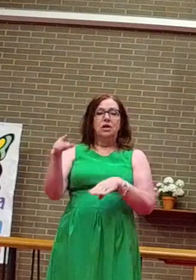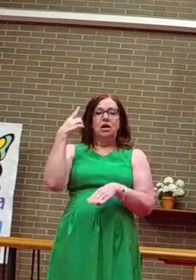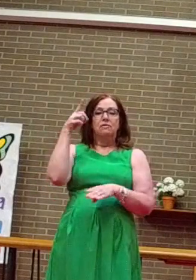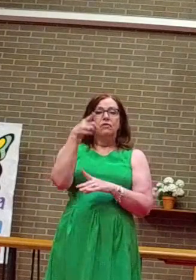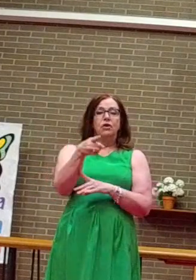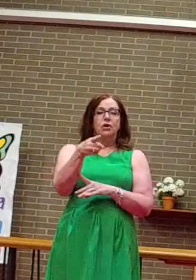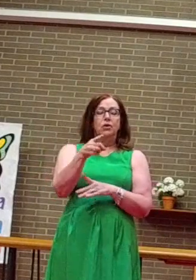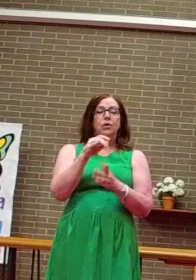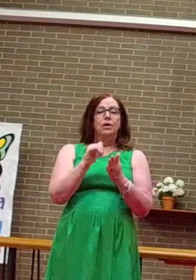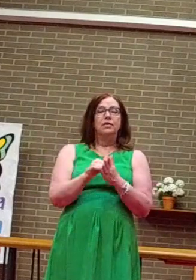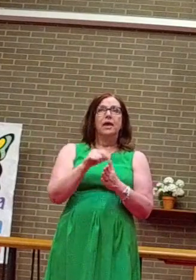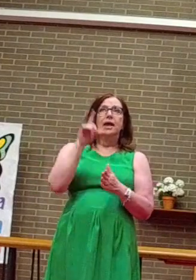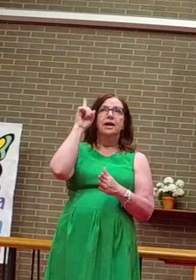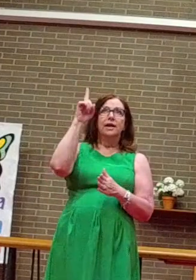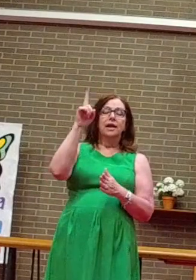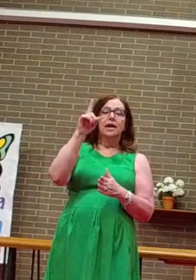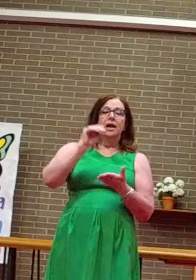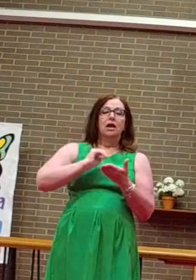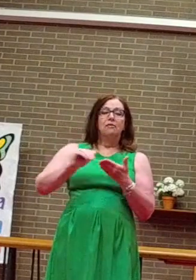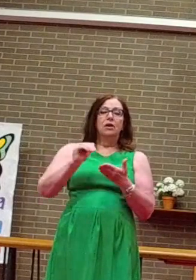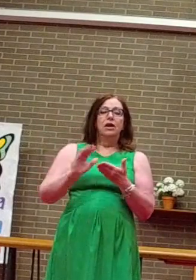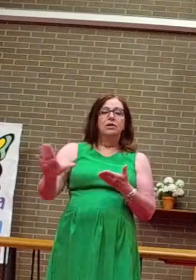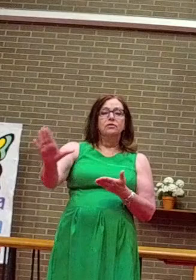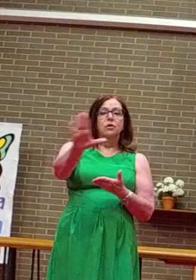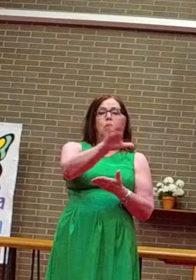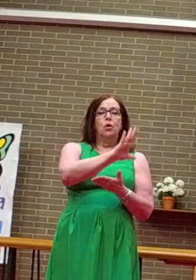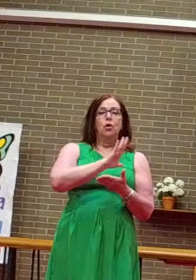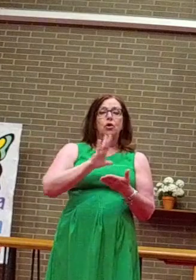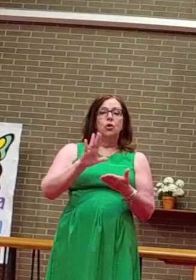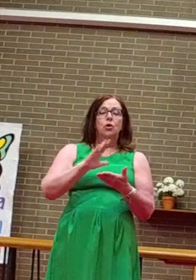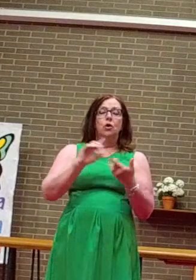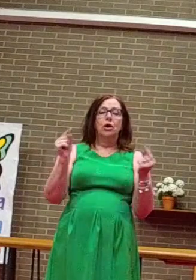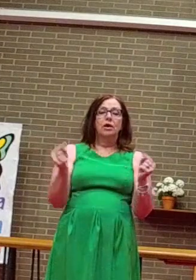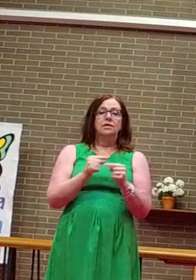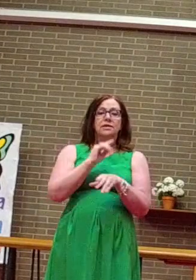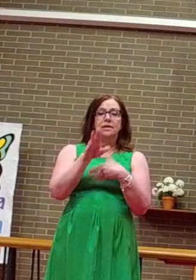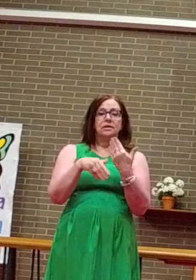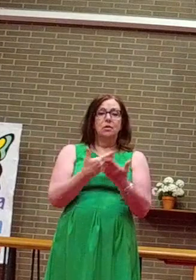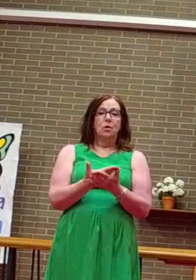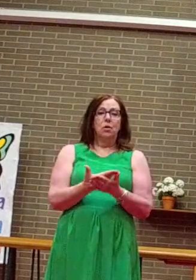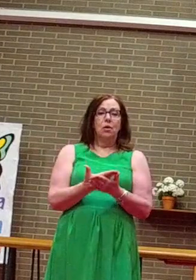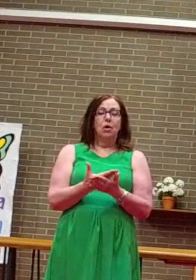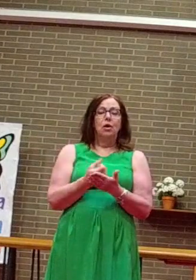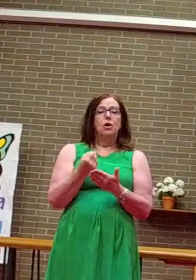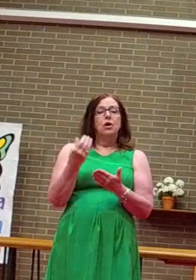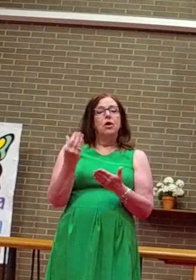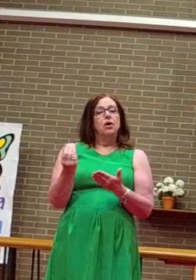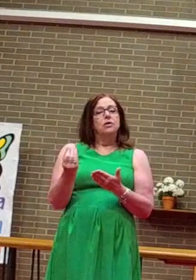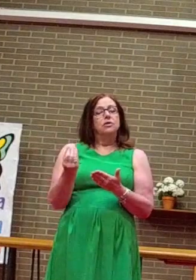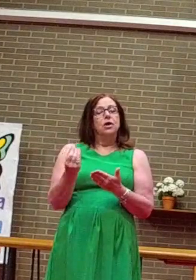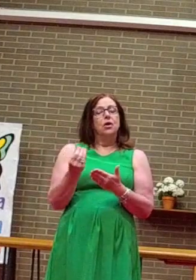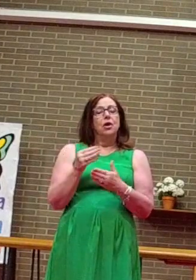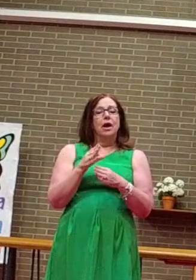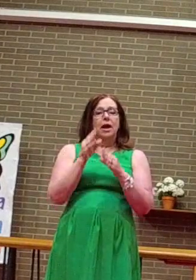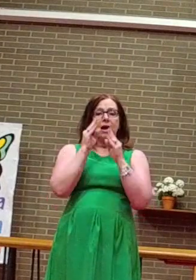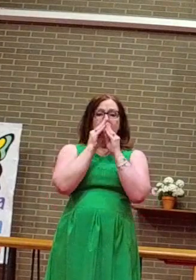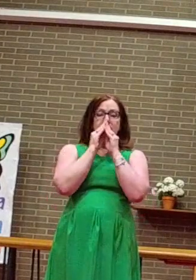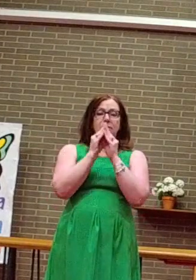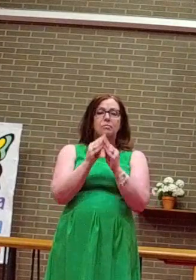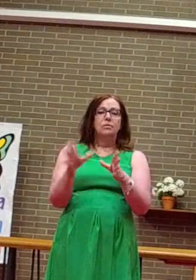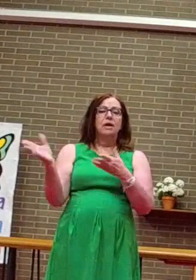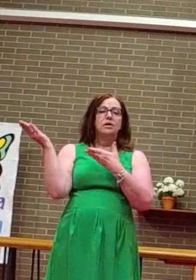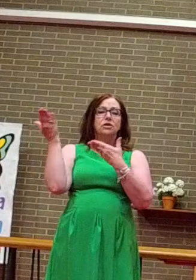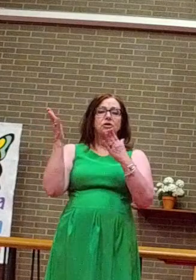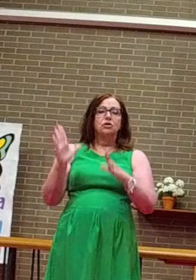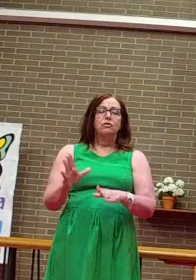that he might forgive you all of your sins. Therefore, as a called and ordained servant of